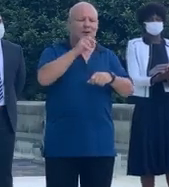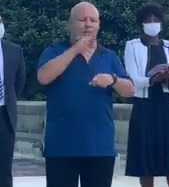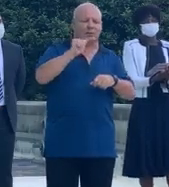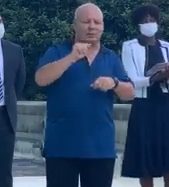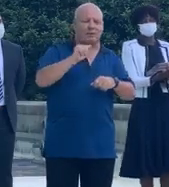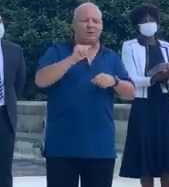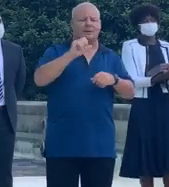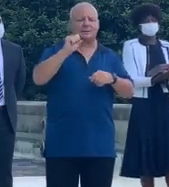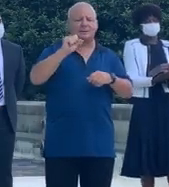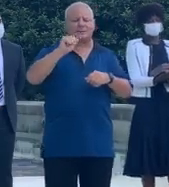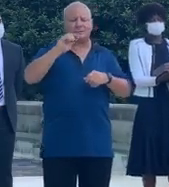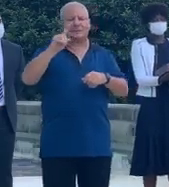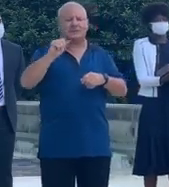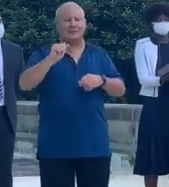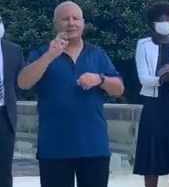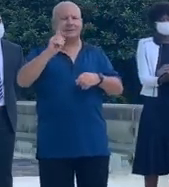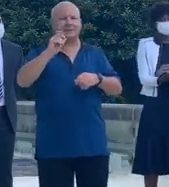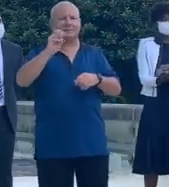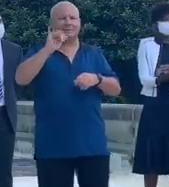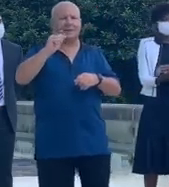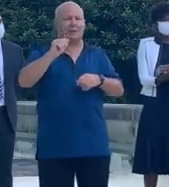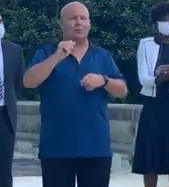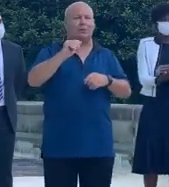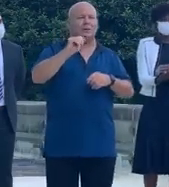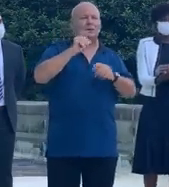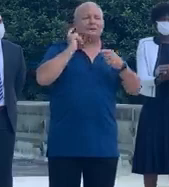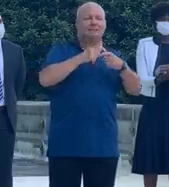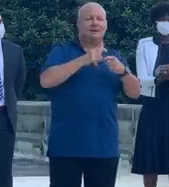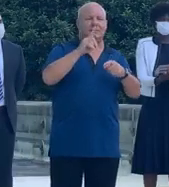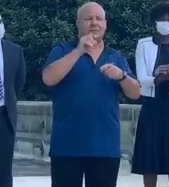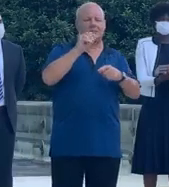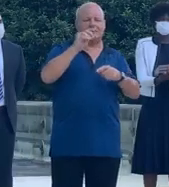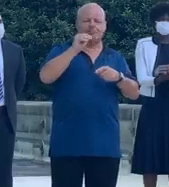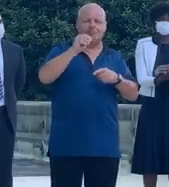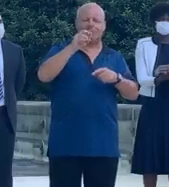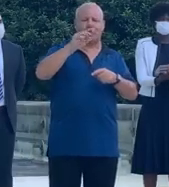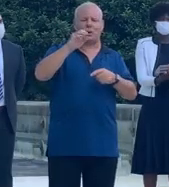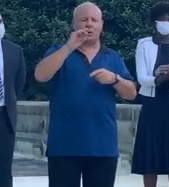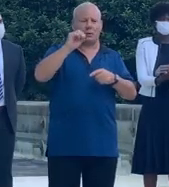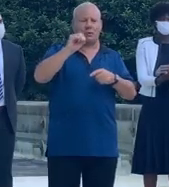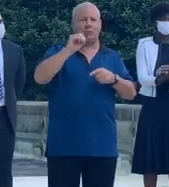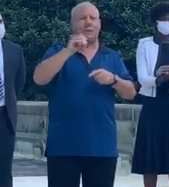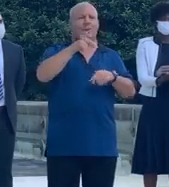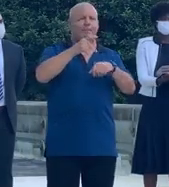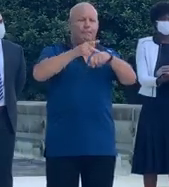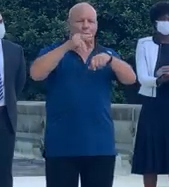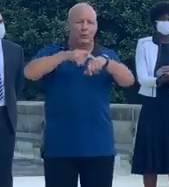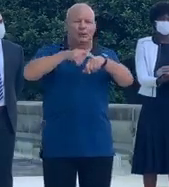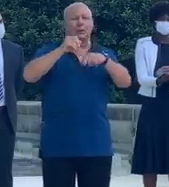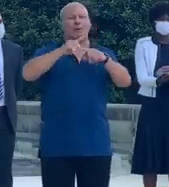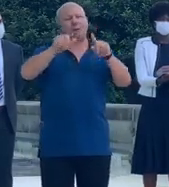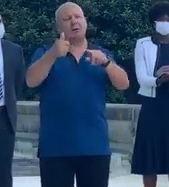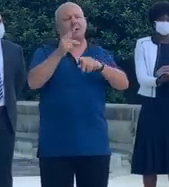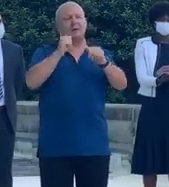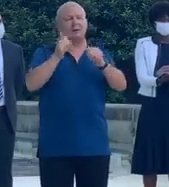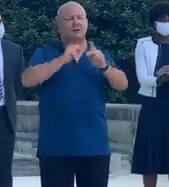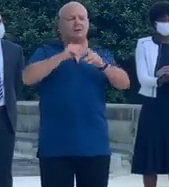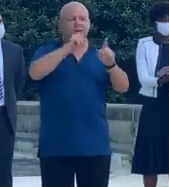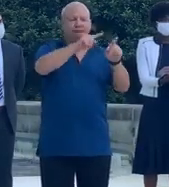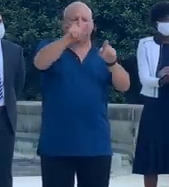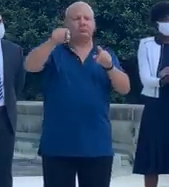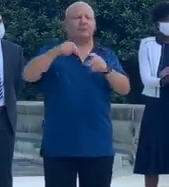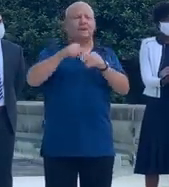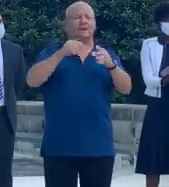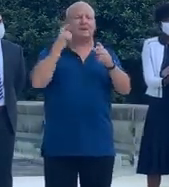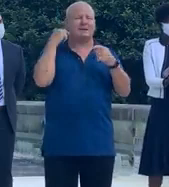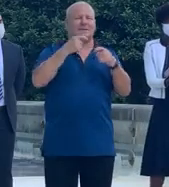Santo Domingo, Spanish Morocco, Puerto Rico, and other areas in the Spanish Crown. And